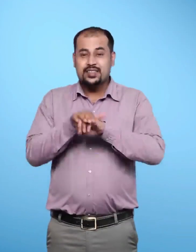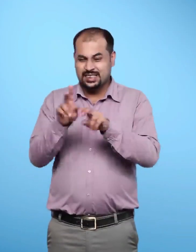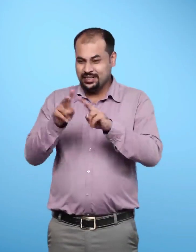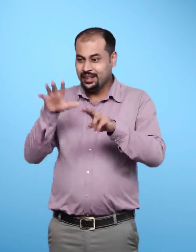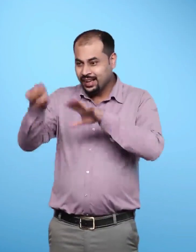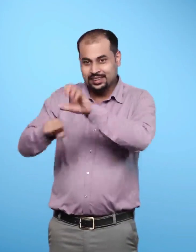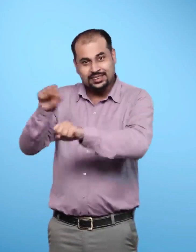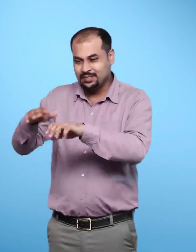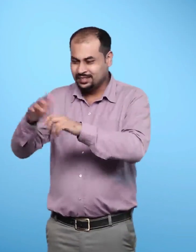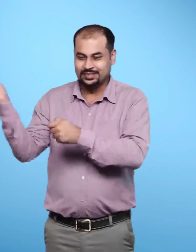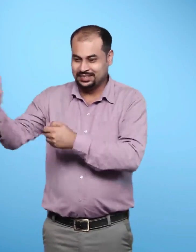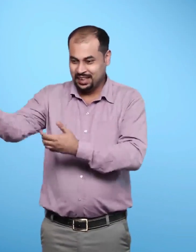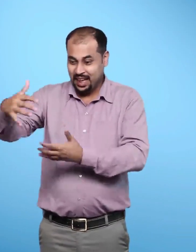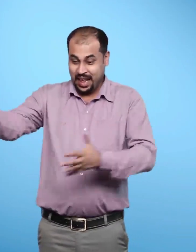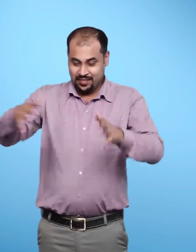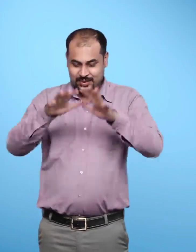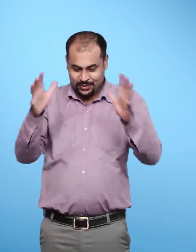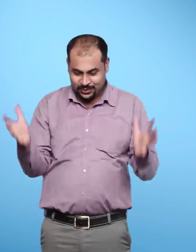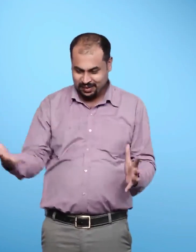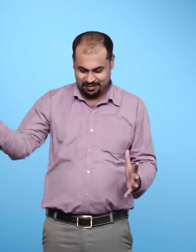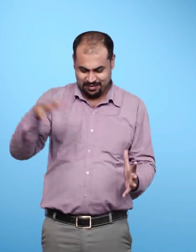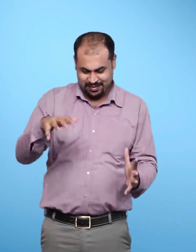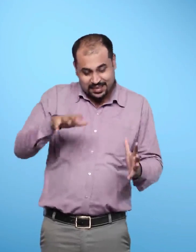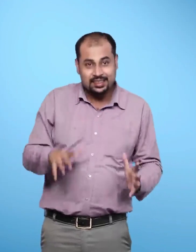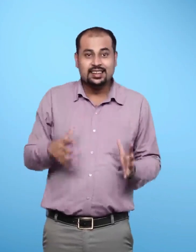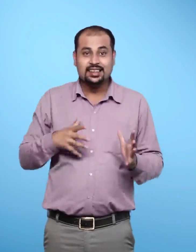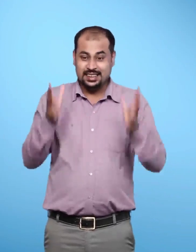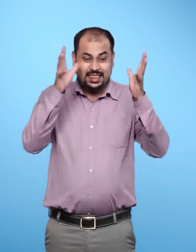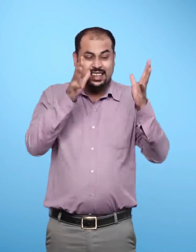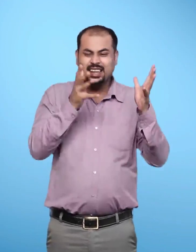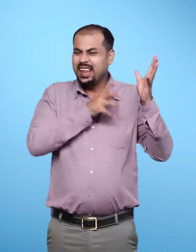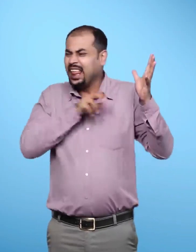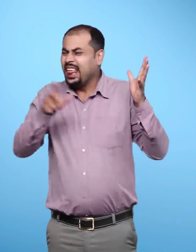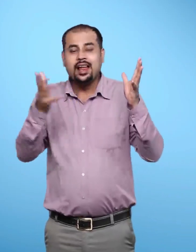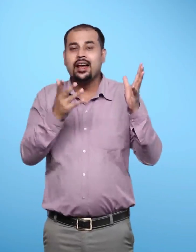They have also got a special bus to take their baskets full of fish.